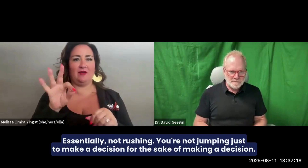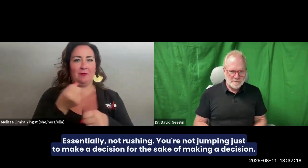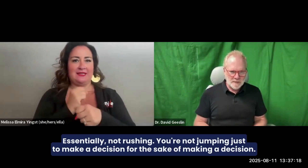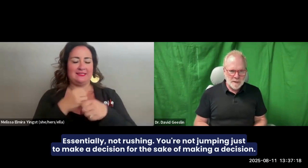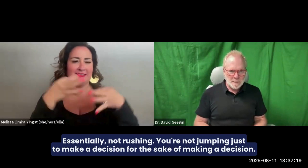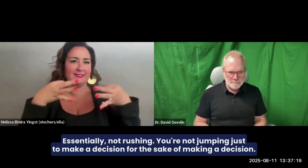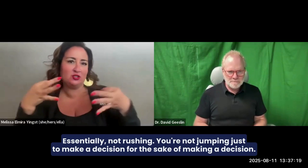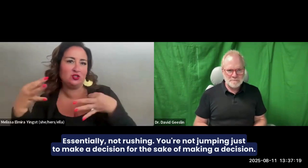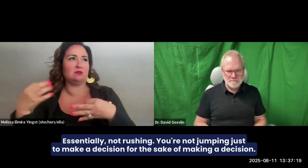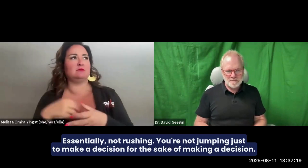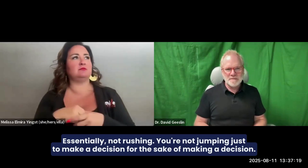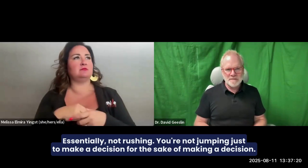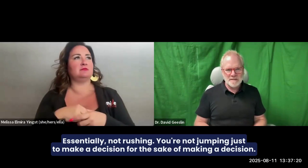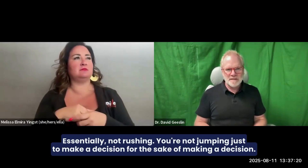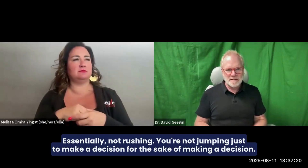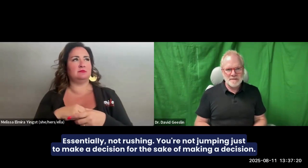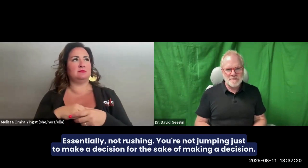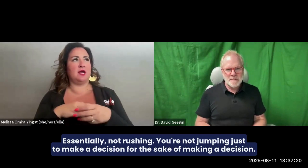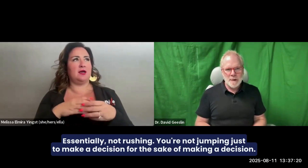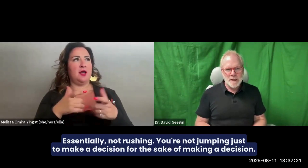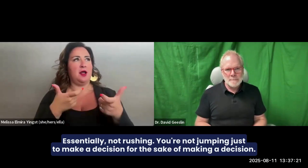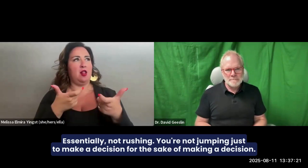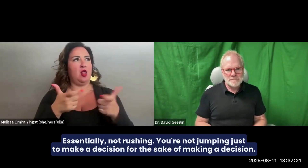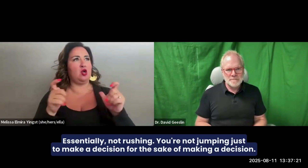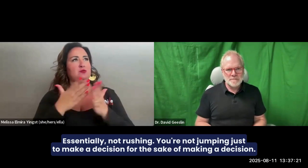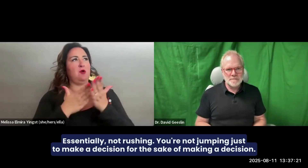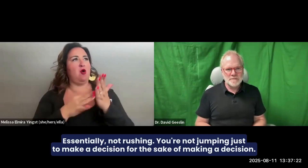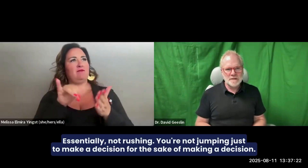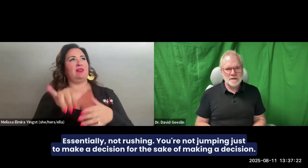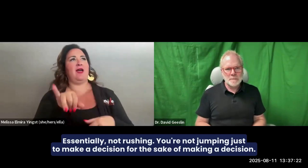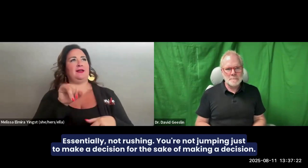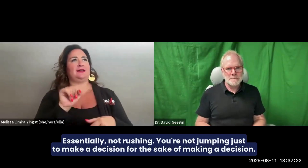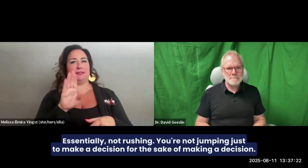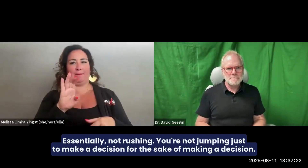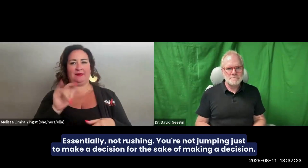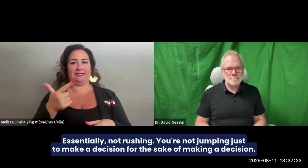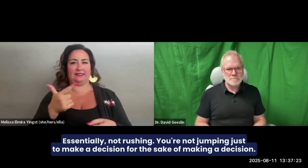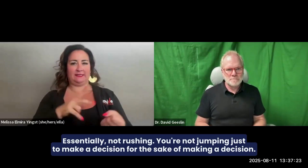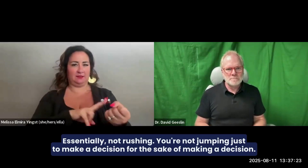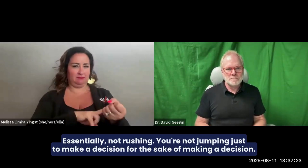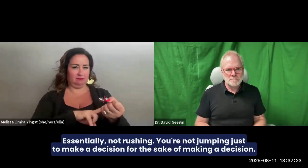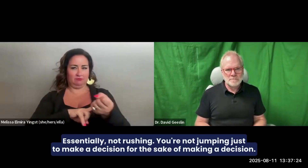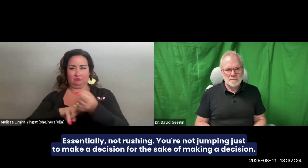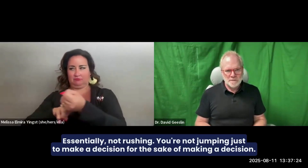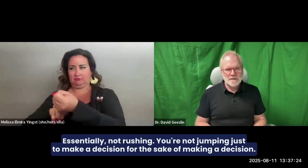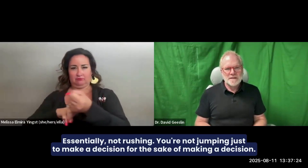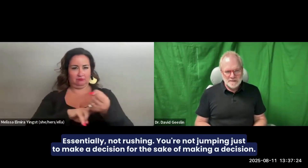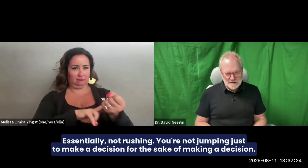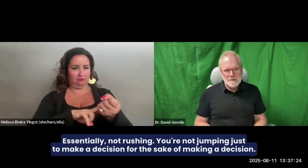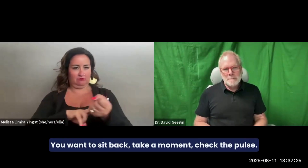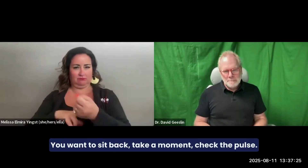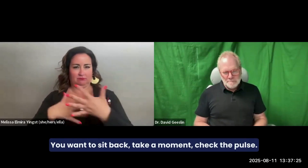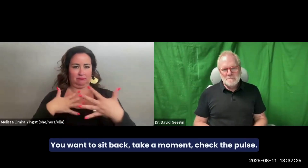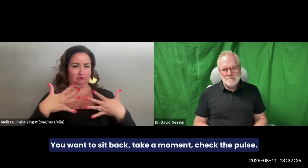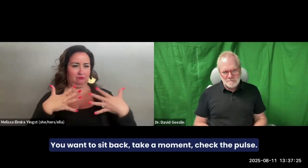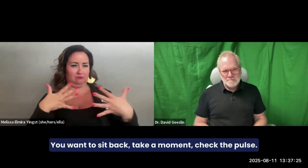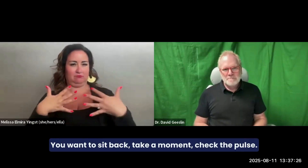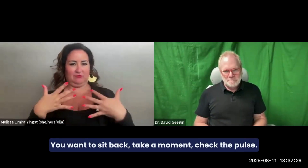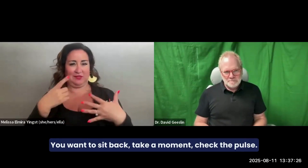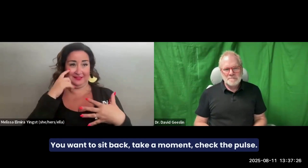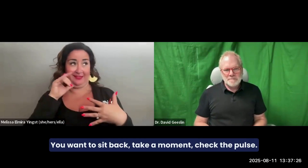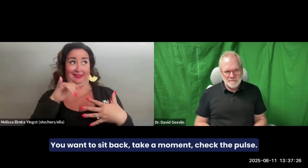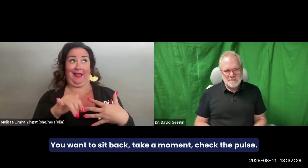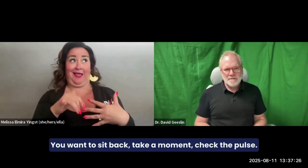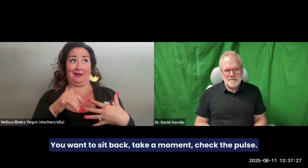Essentially, not rushing. You're not jumping just to make a decision for the sake of making a decision. You want to sit